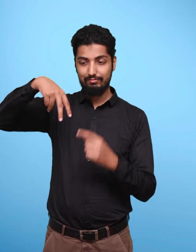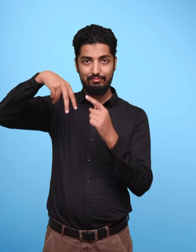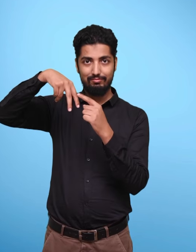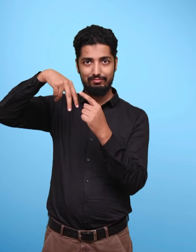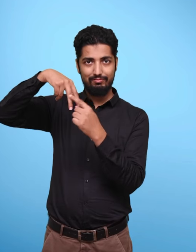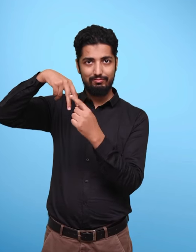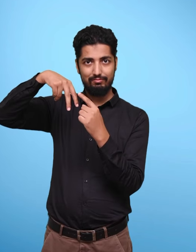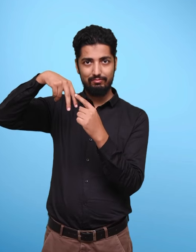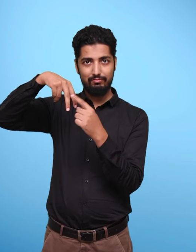leg.